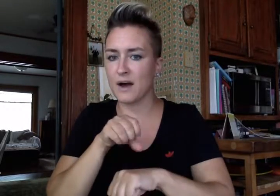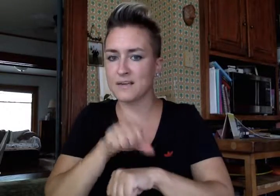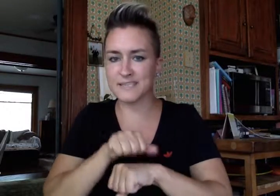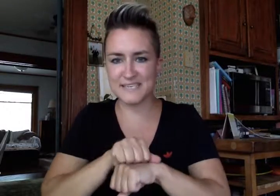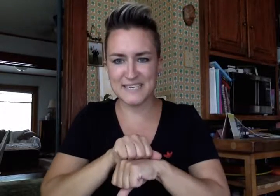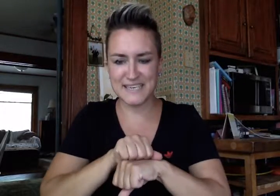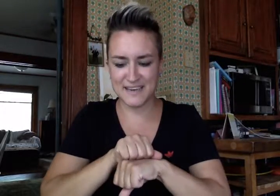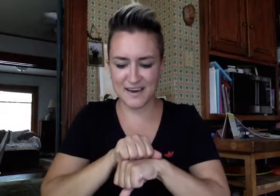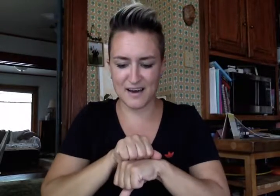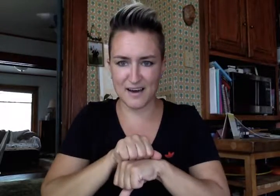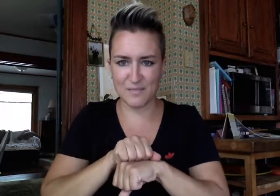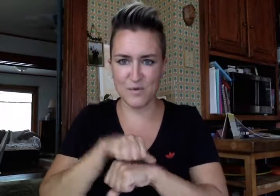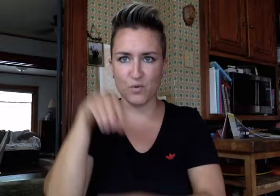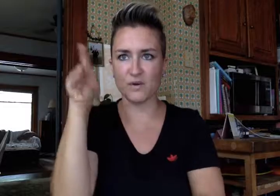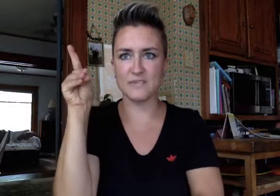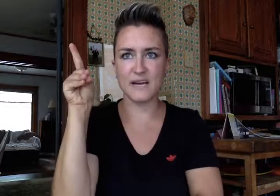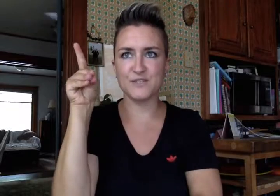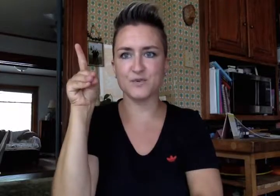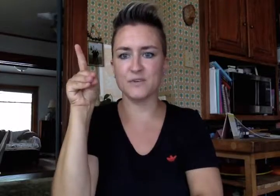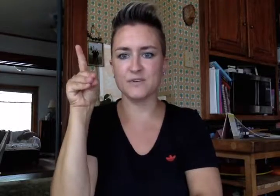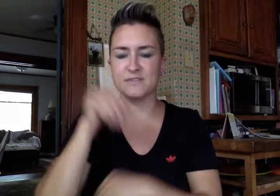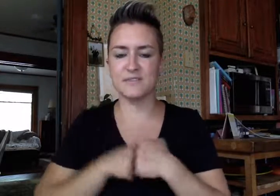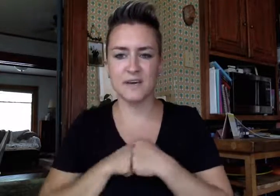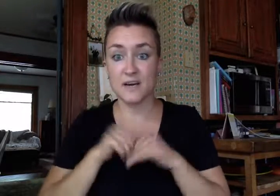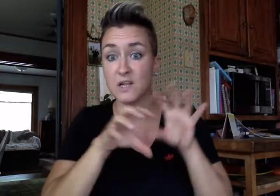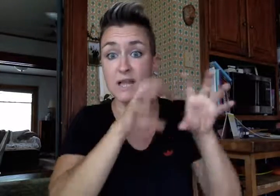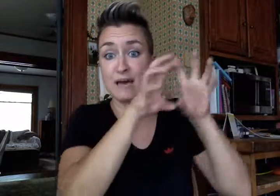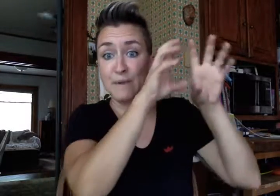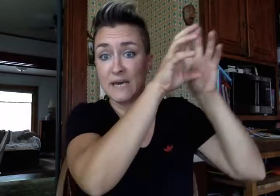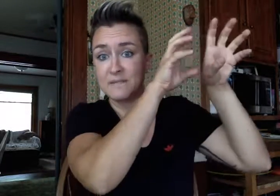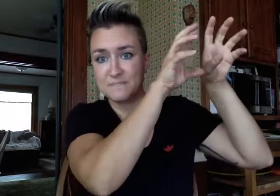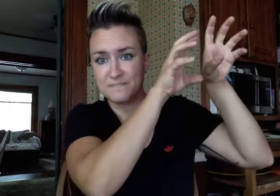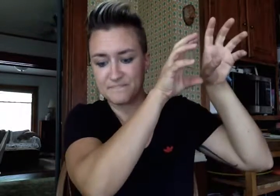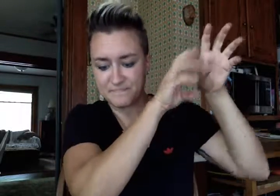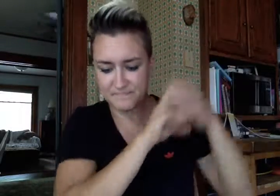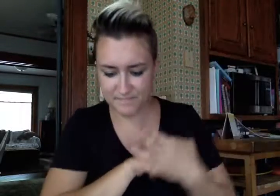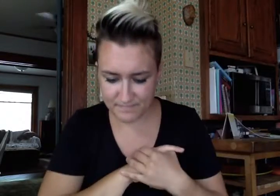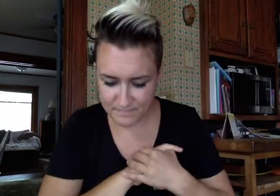rocks, or dinosaurs climbing.